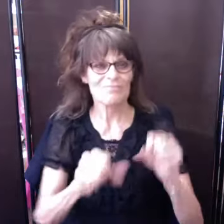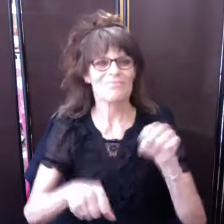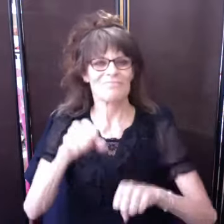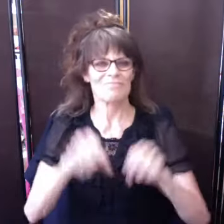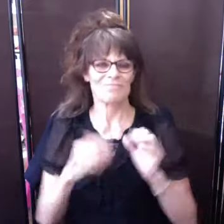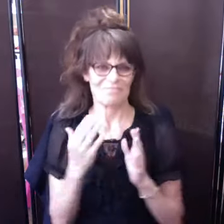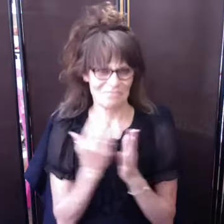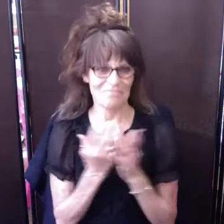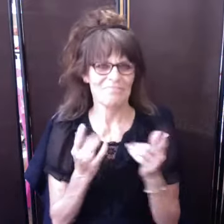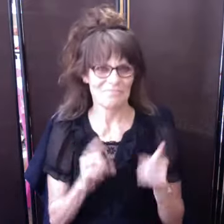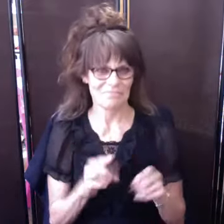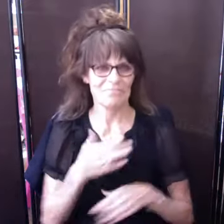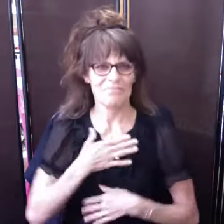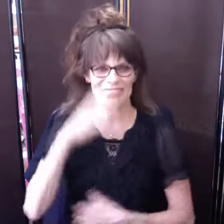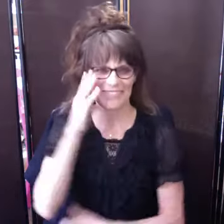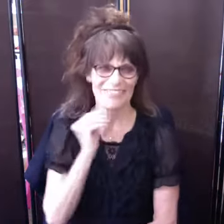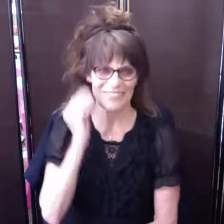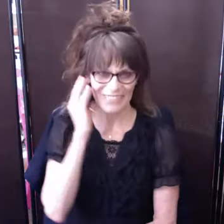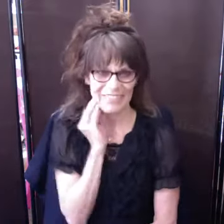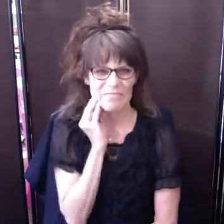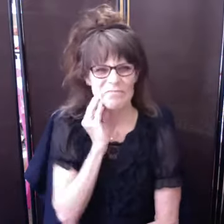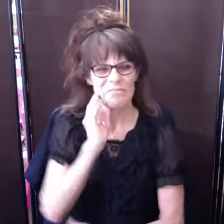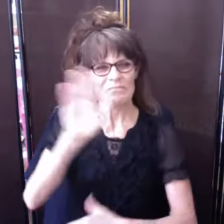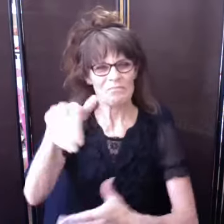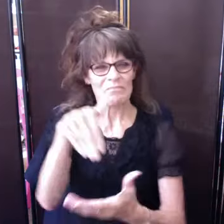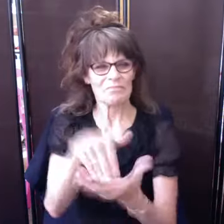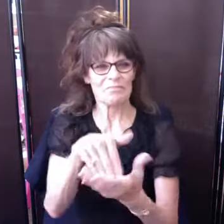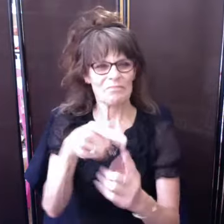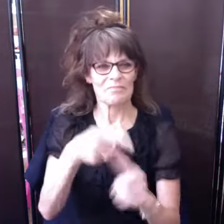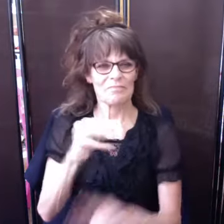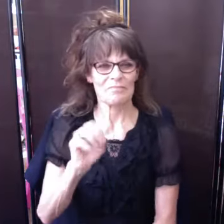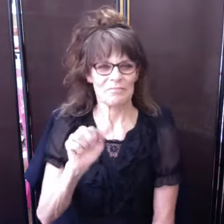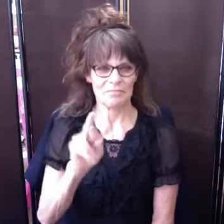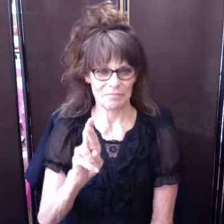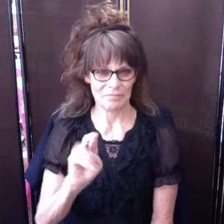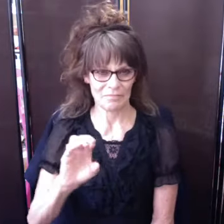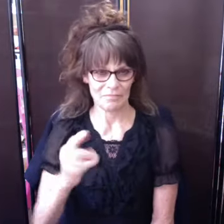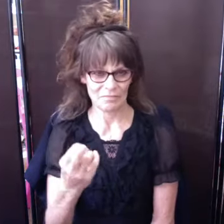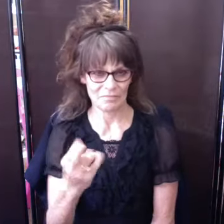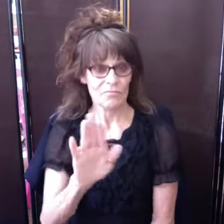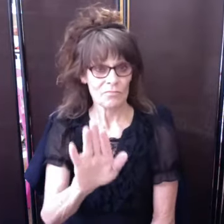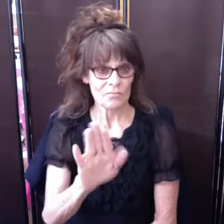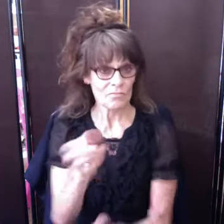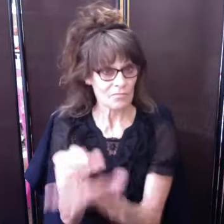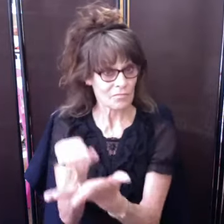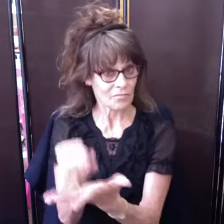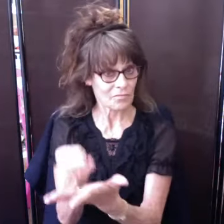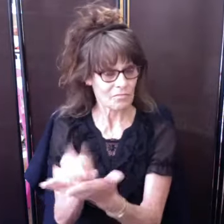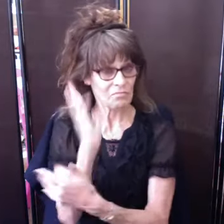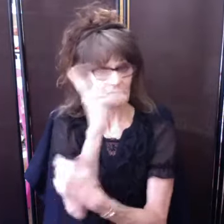in my experience mid-March. You know, your treasurer gave a beautiful announcement about